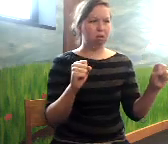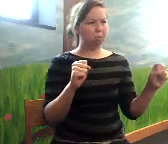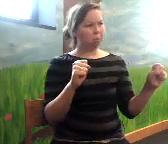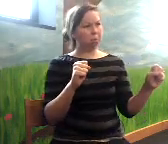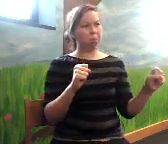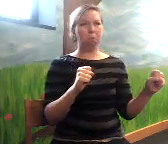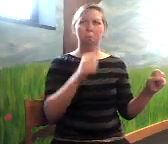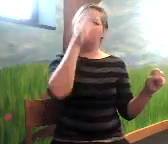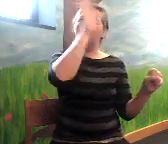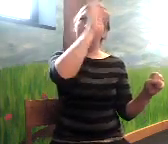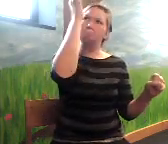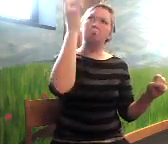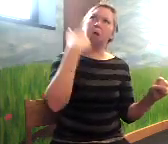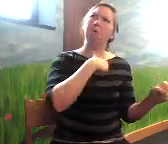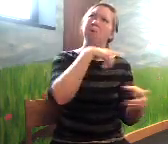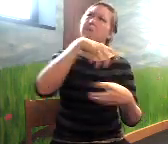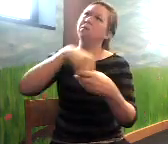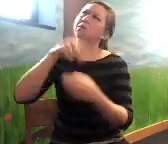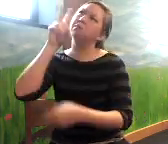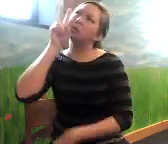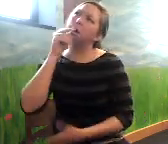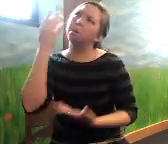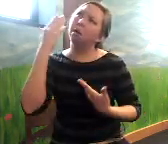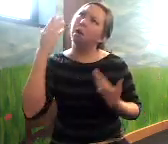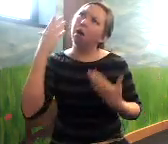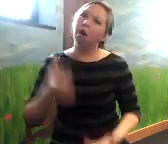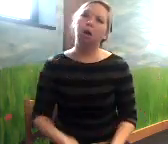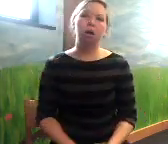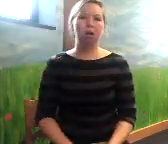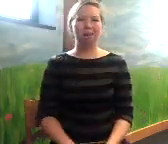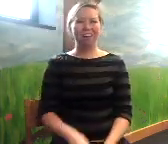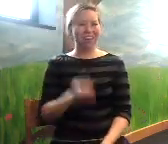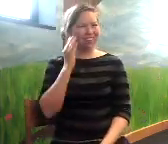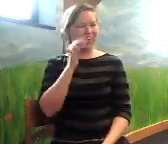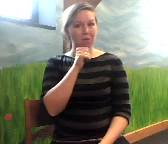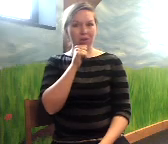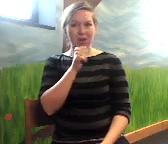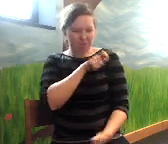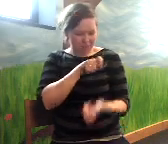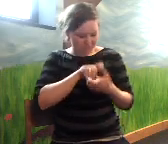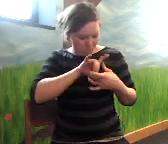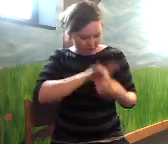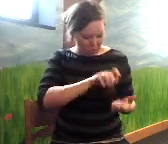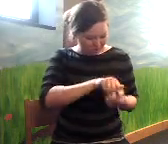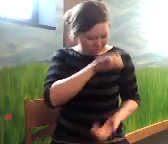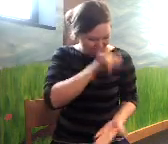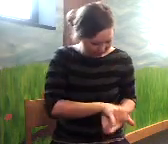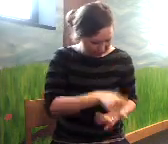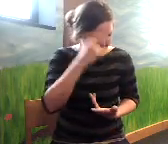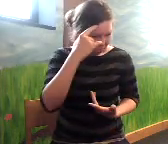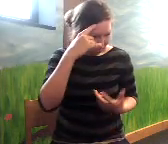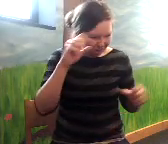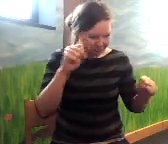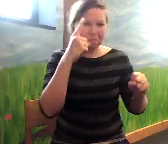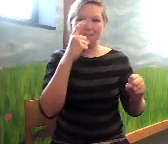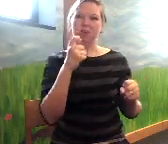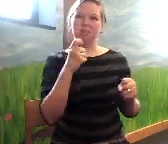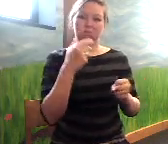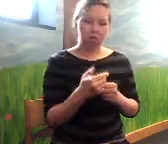incremental, slow process of becoming involved in Vietnam. And so they're making decisions without even realizing